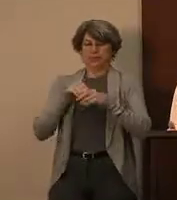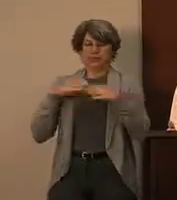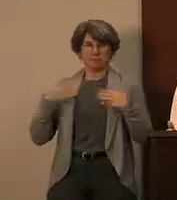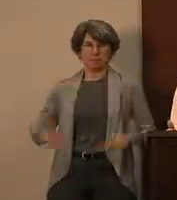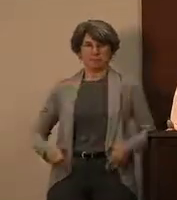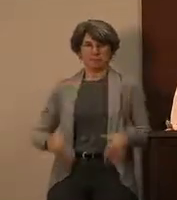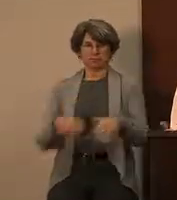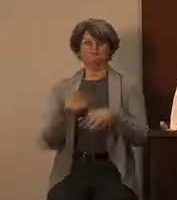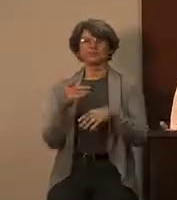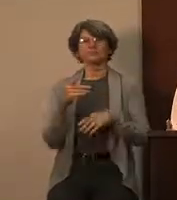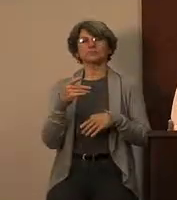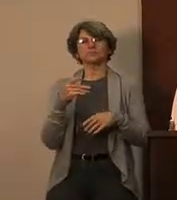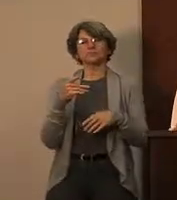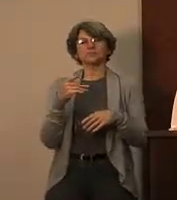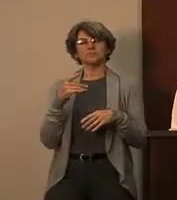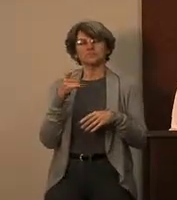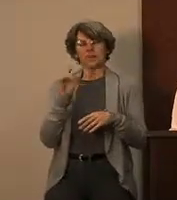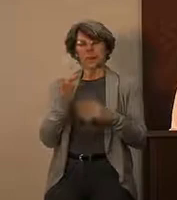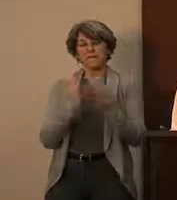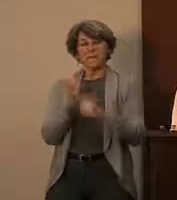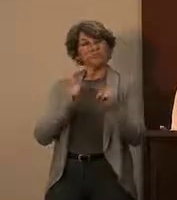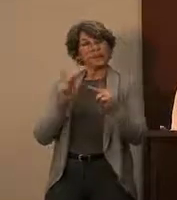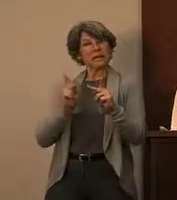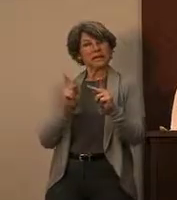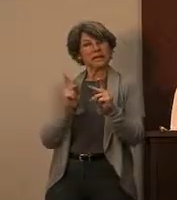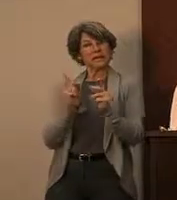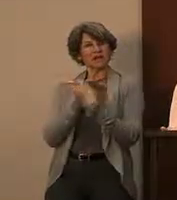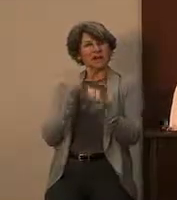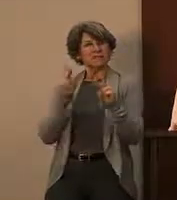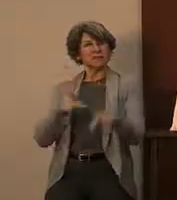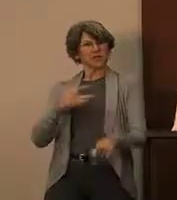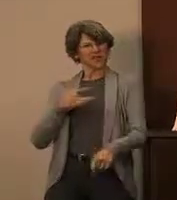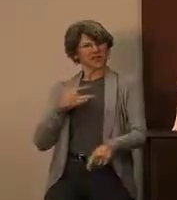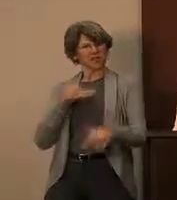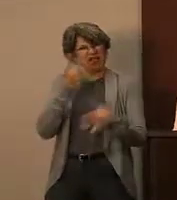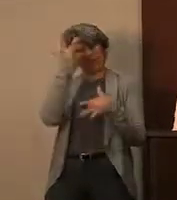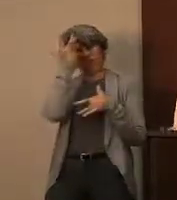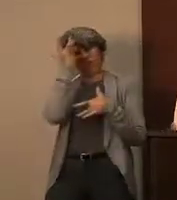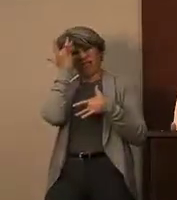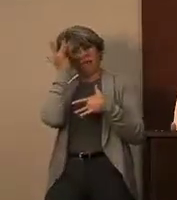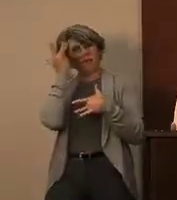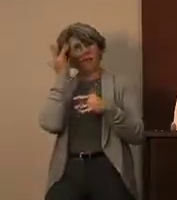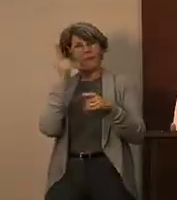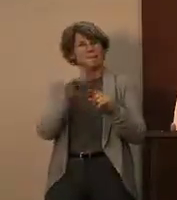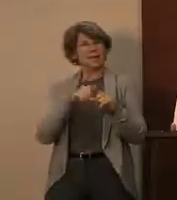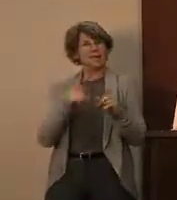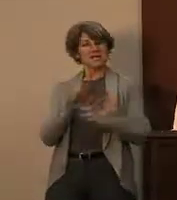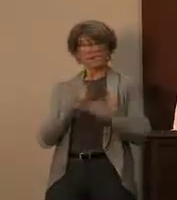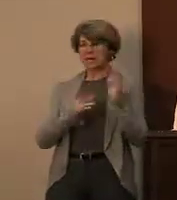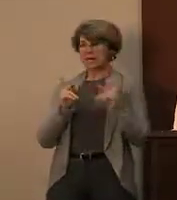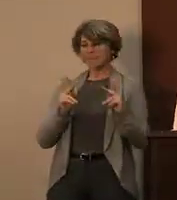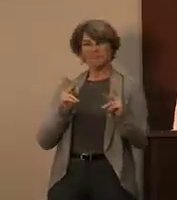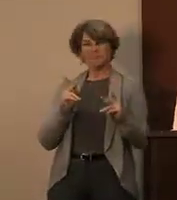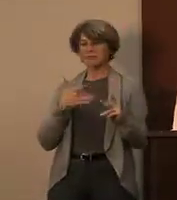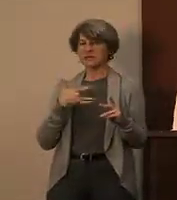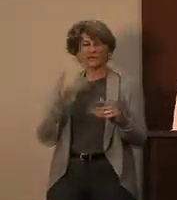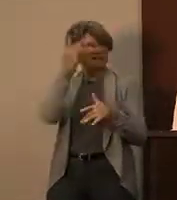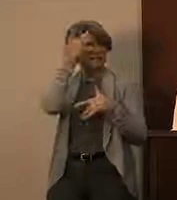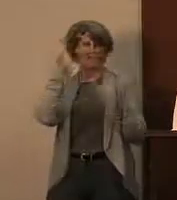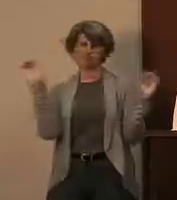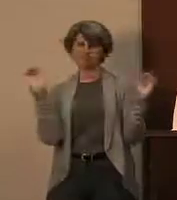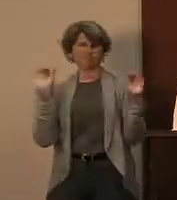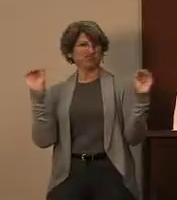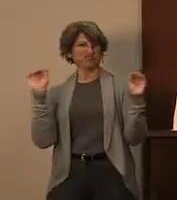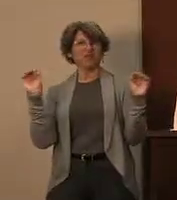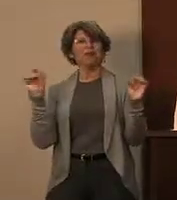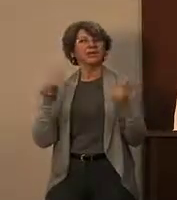And in most people, that would cause you to become ill. In some people, it does not cause them to be ill. It just means